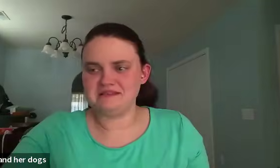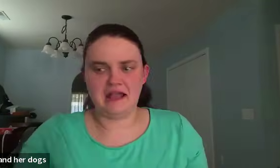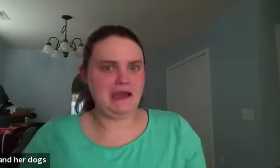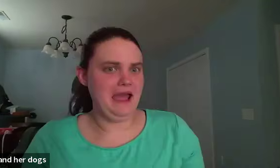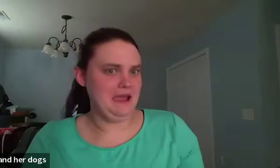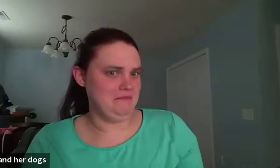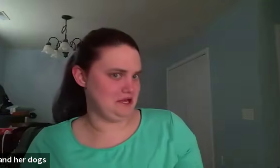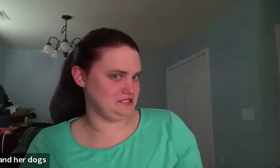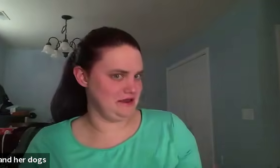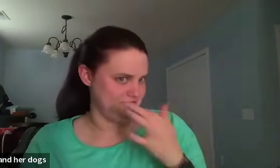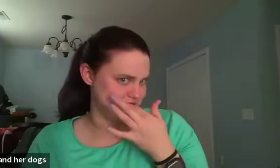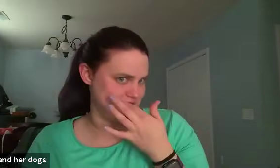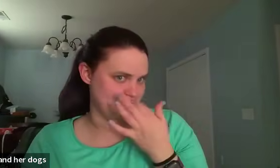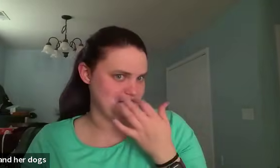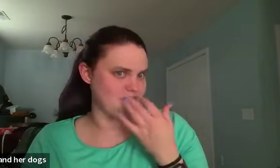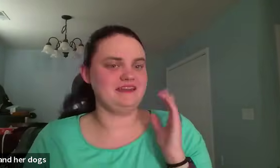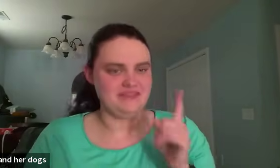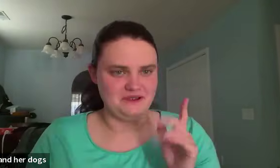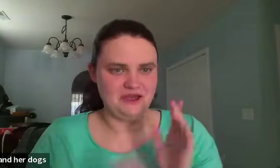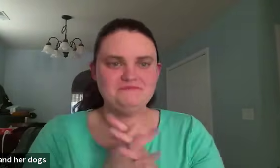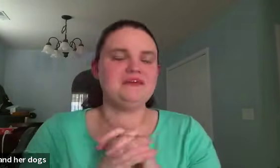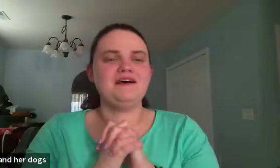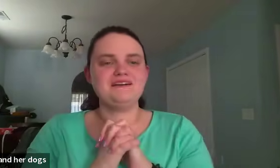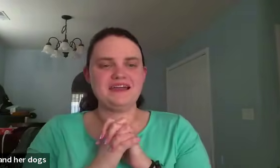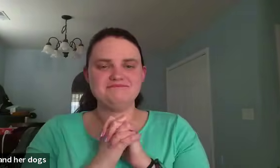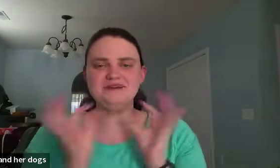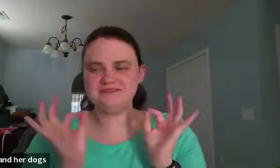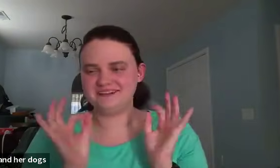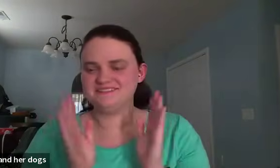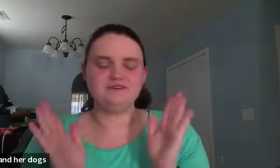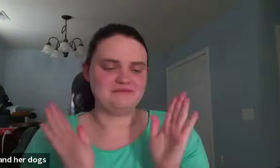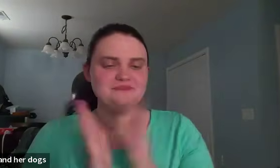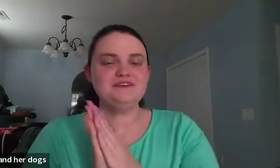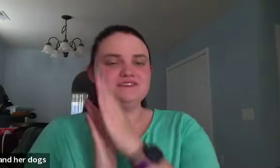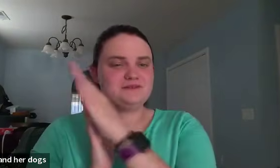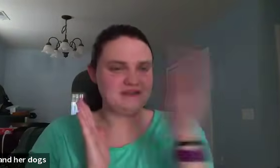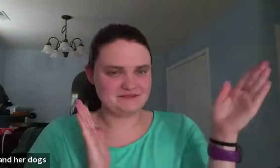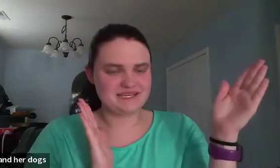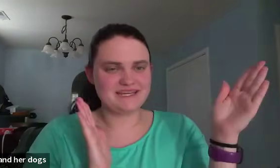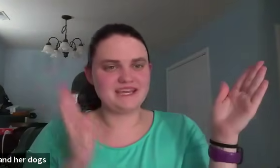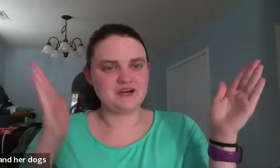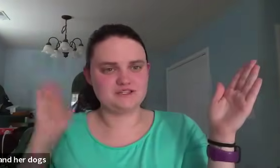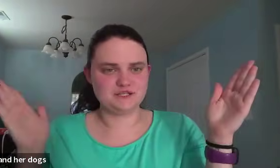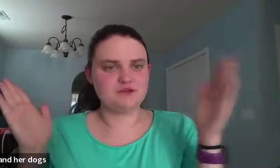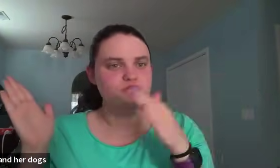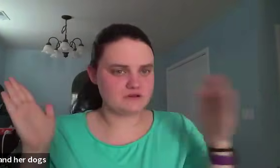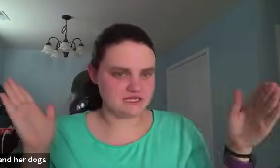like, I'm not sure how to fix going dark, but there we go. All right, perfect. Okay. So like we were saying again, our 0 through our